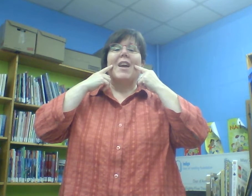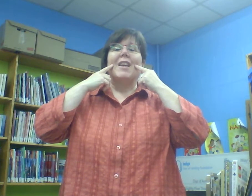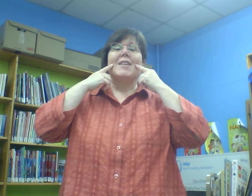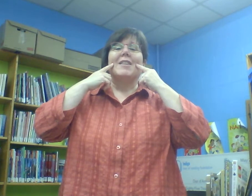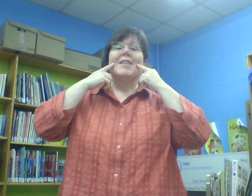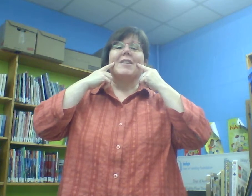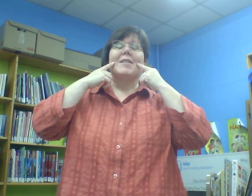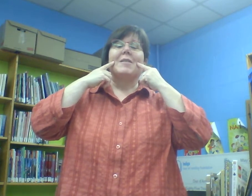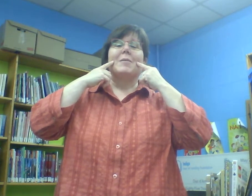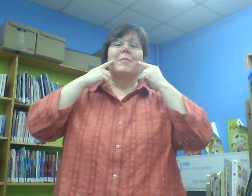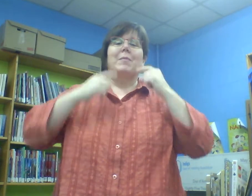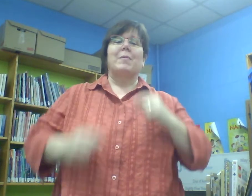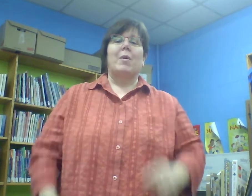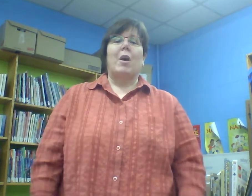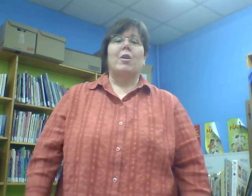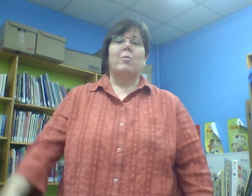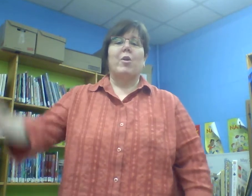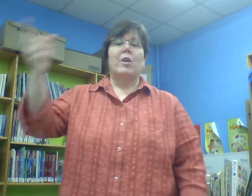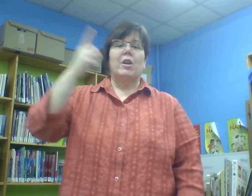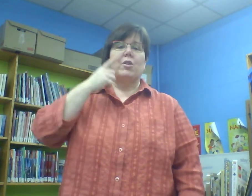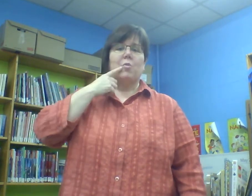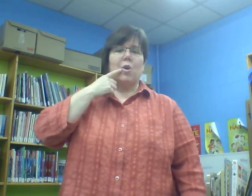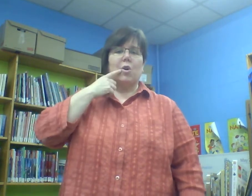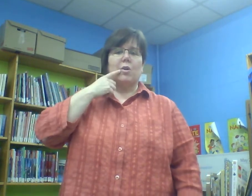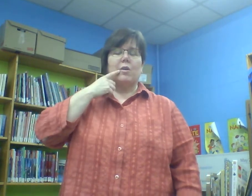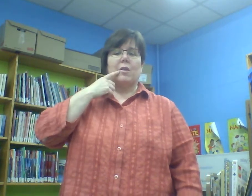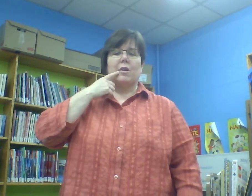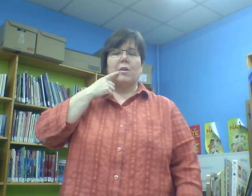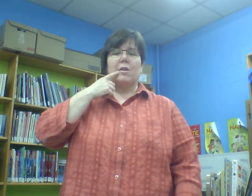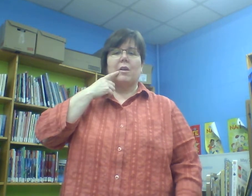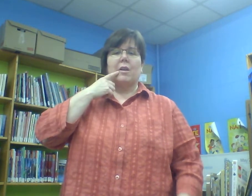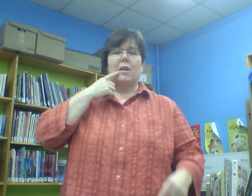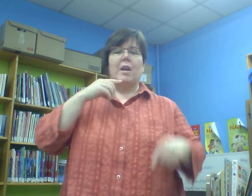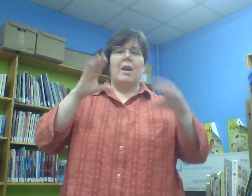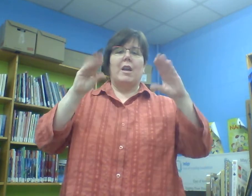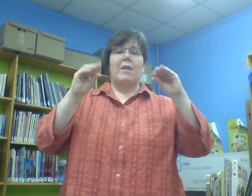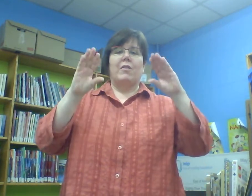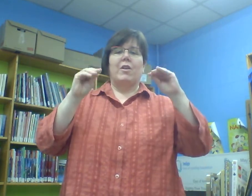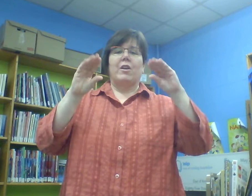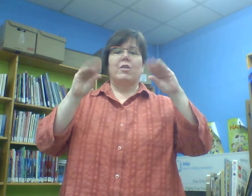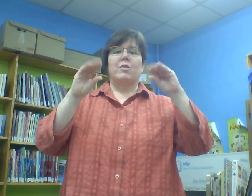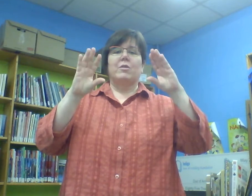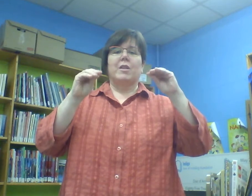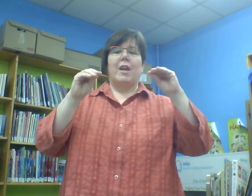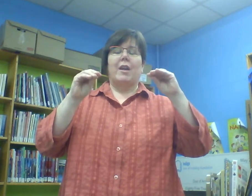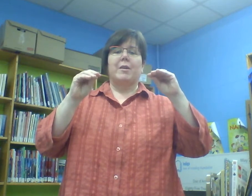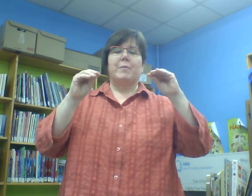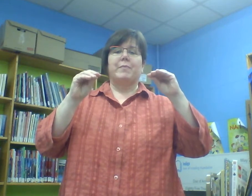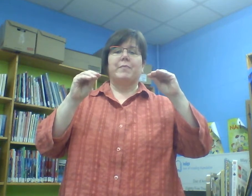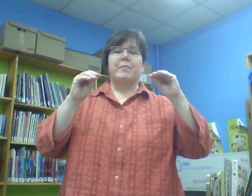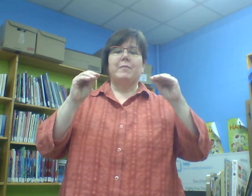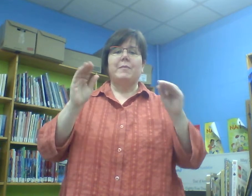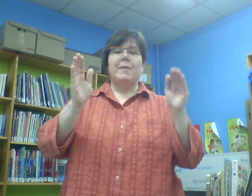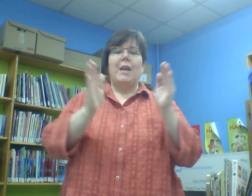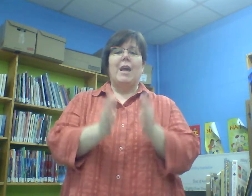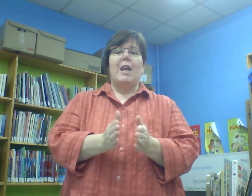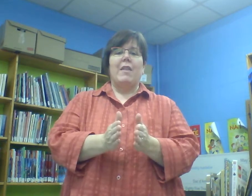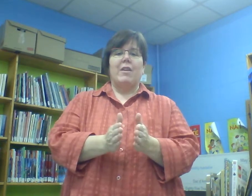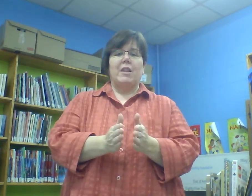face. And you can put it in your words, in everything you say, in the little